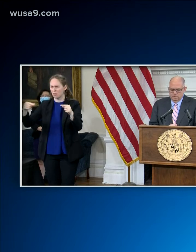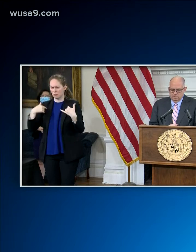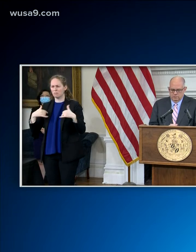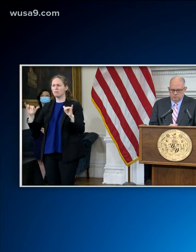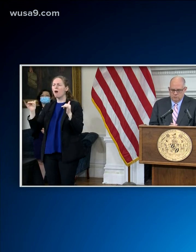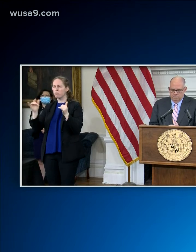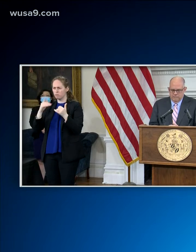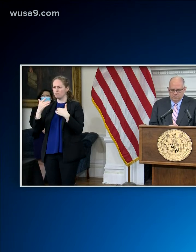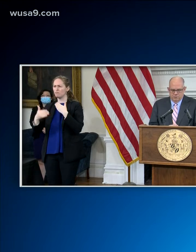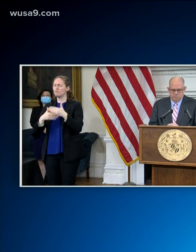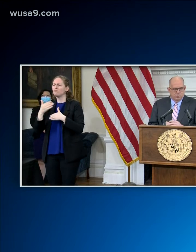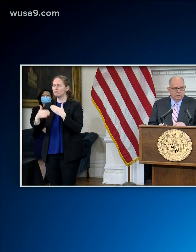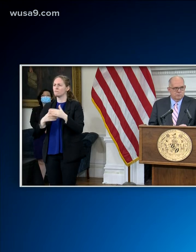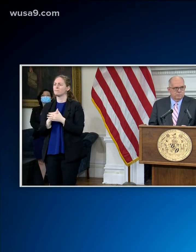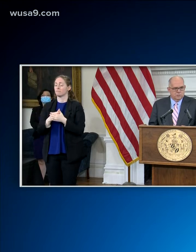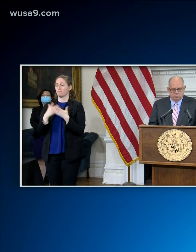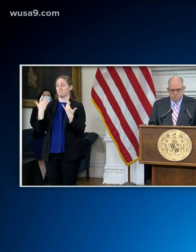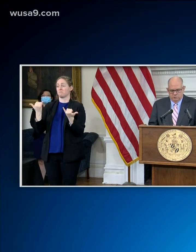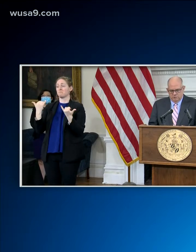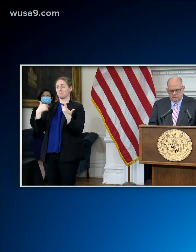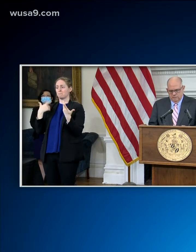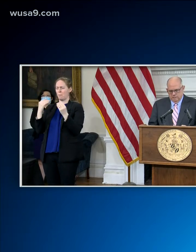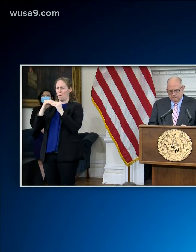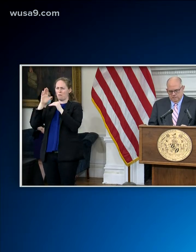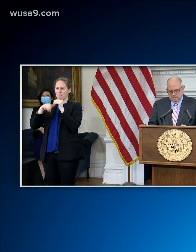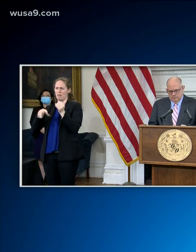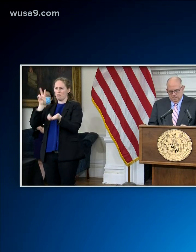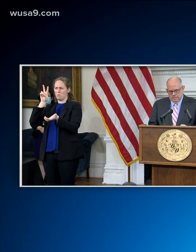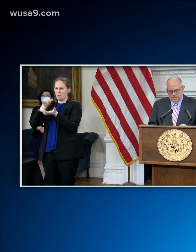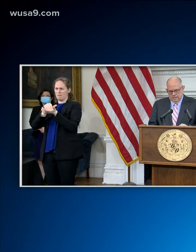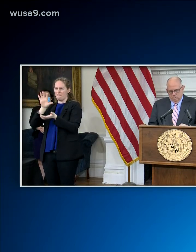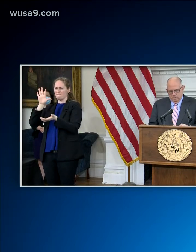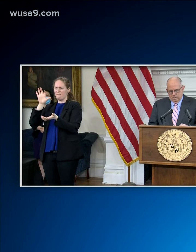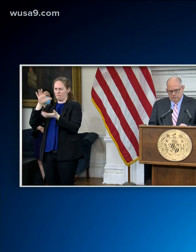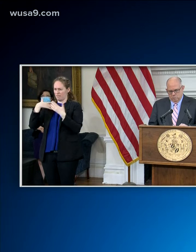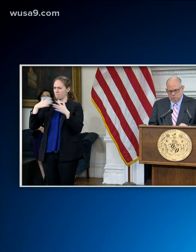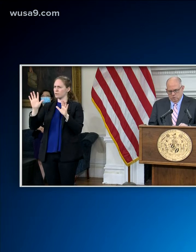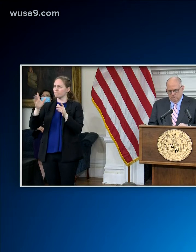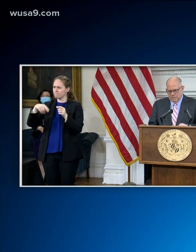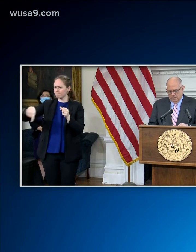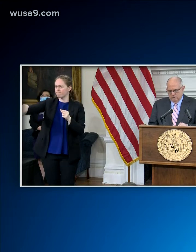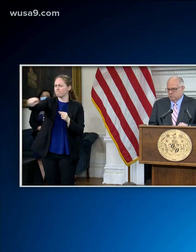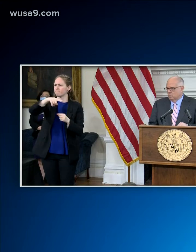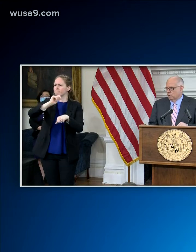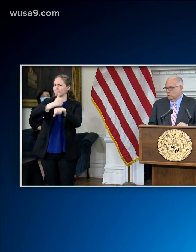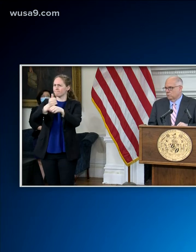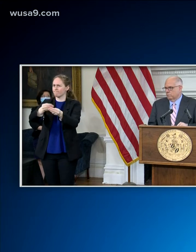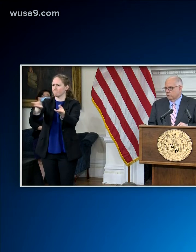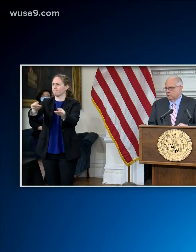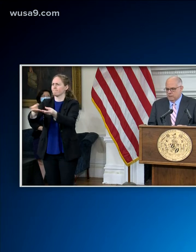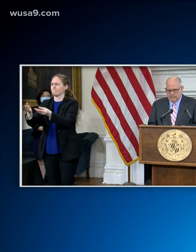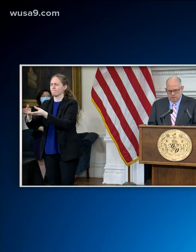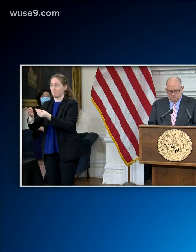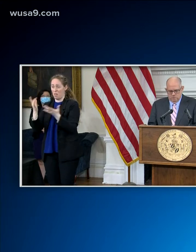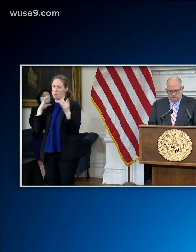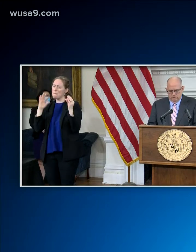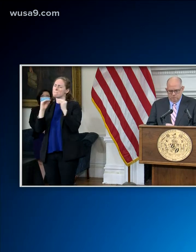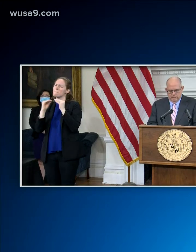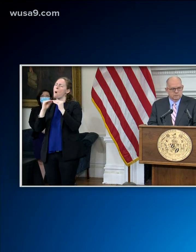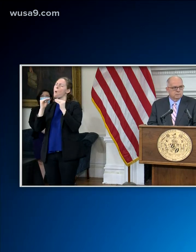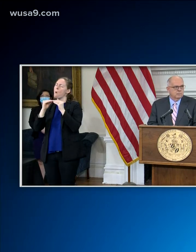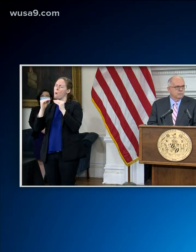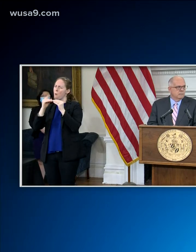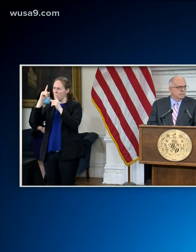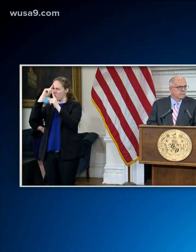more than 2,500 points of distribution, and that will grow by hundreds more to over 3,000